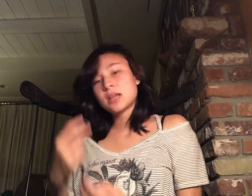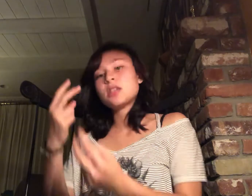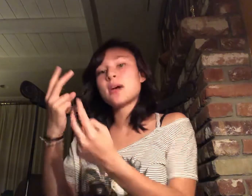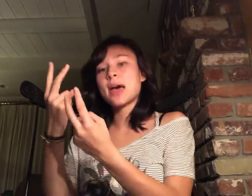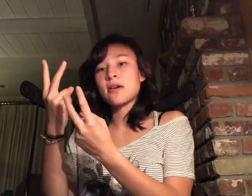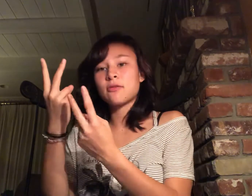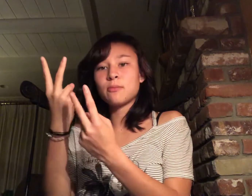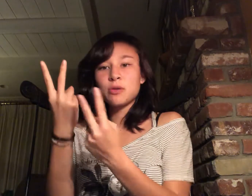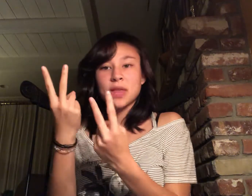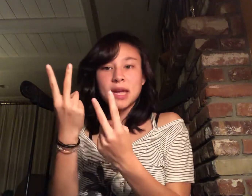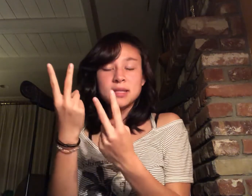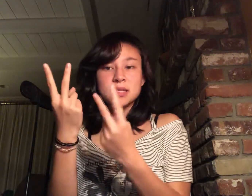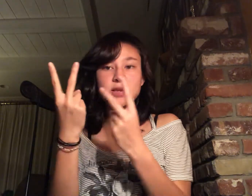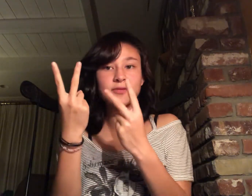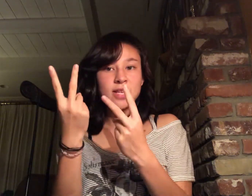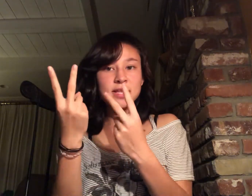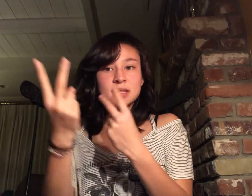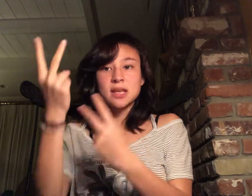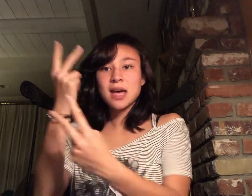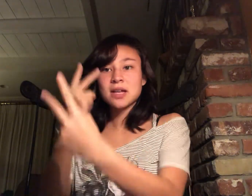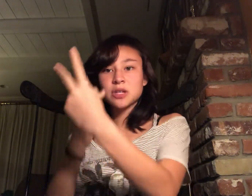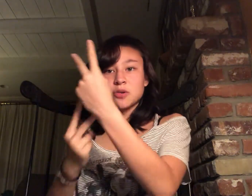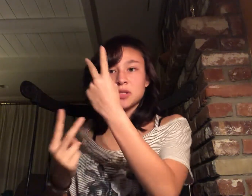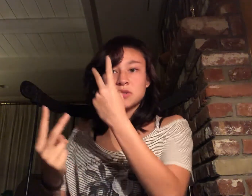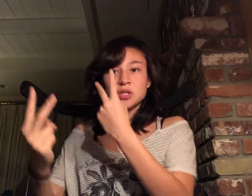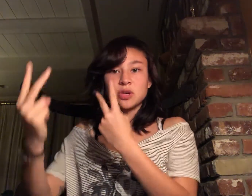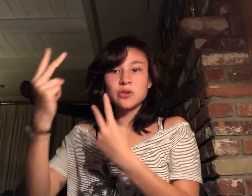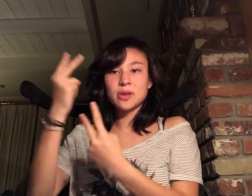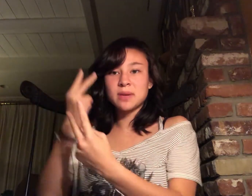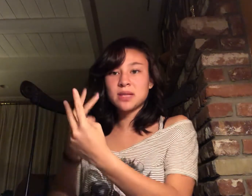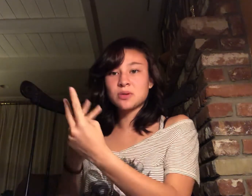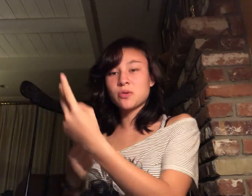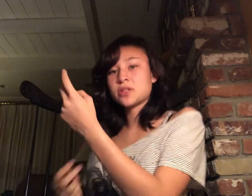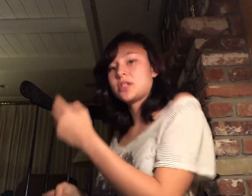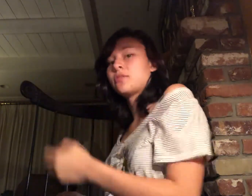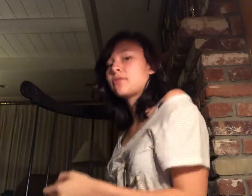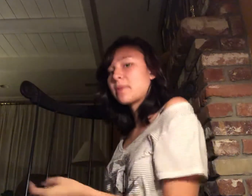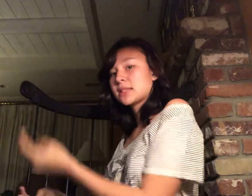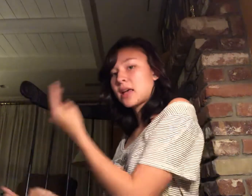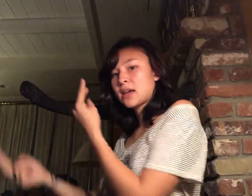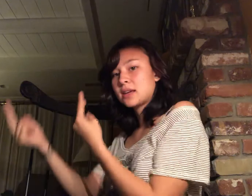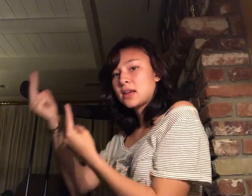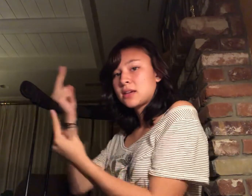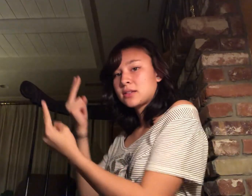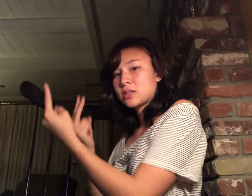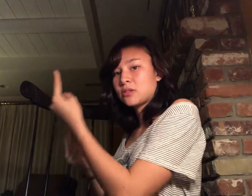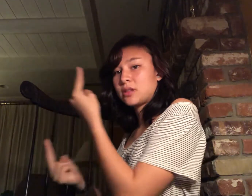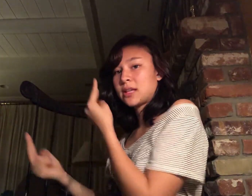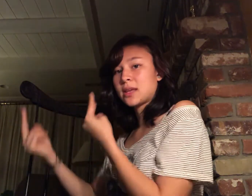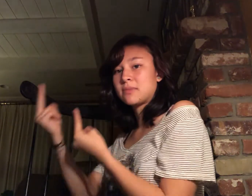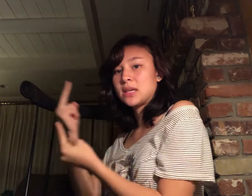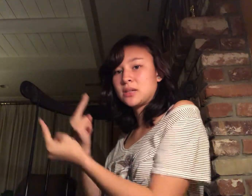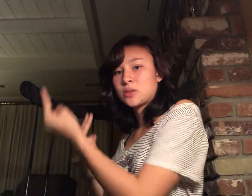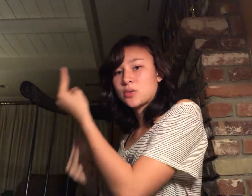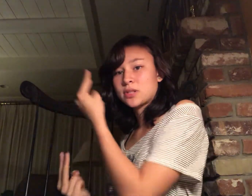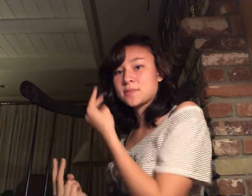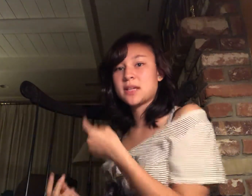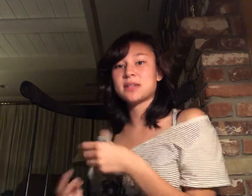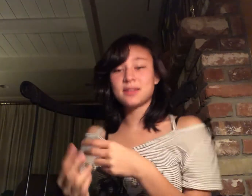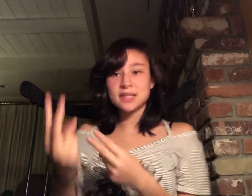You have both hands, they're V's, and you're going to circle them in towards you from the side. Circling them in towards me. This